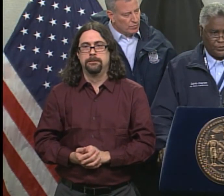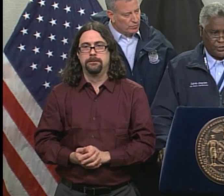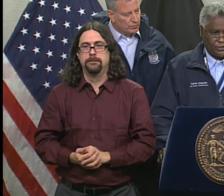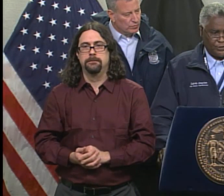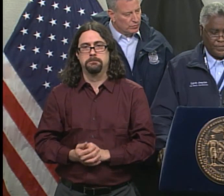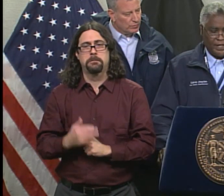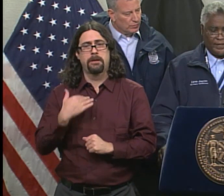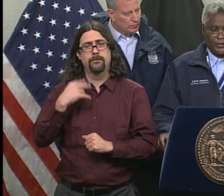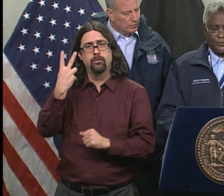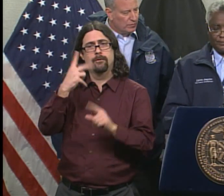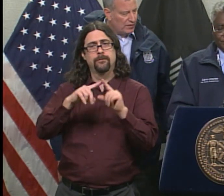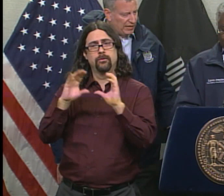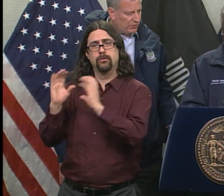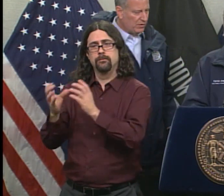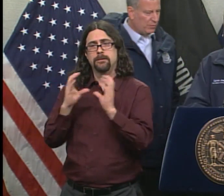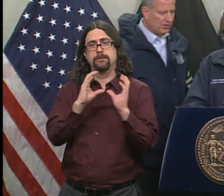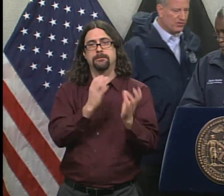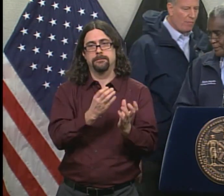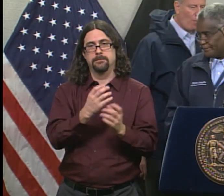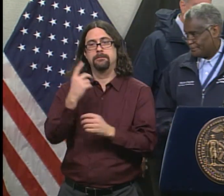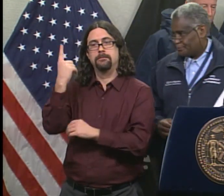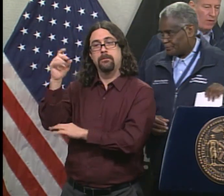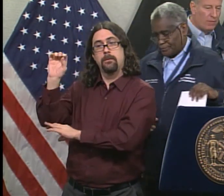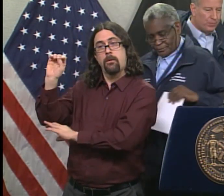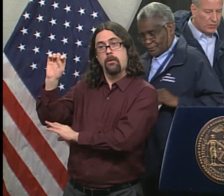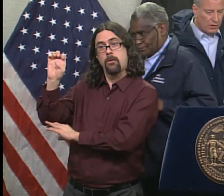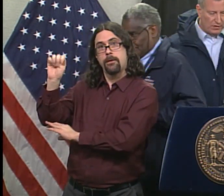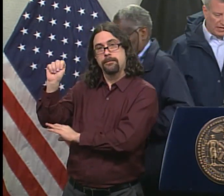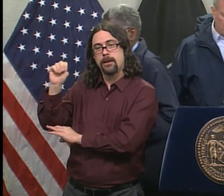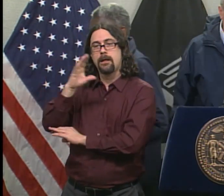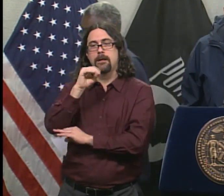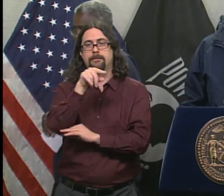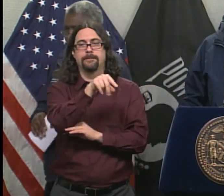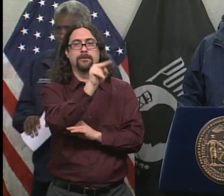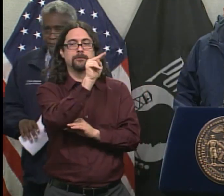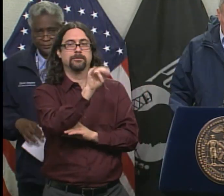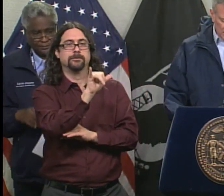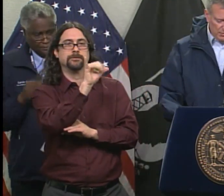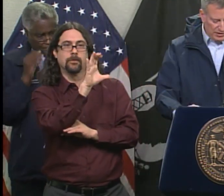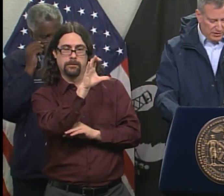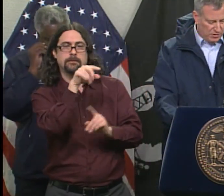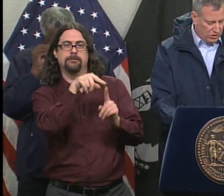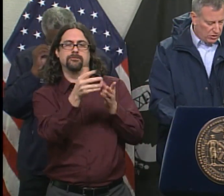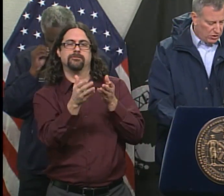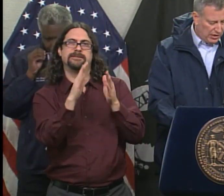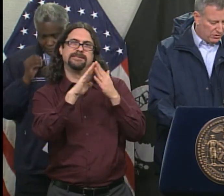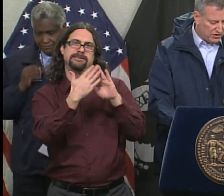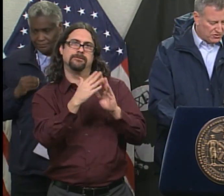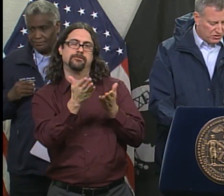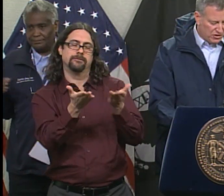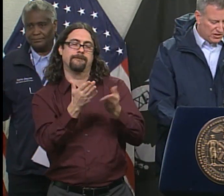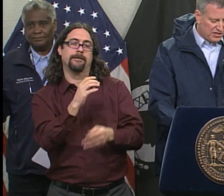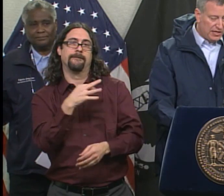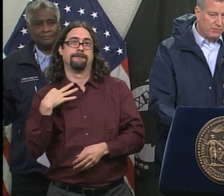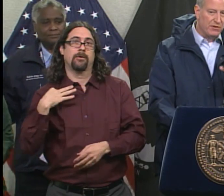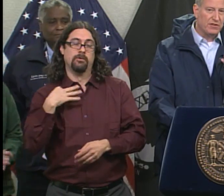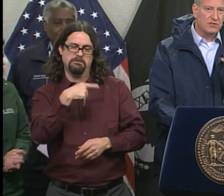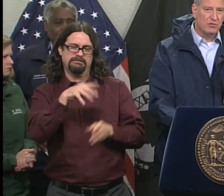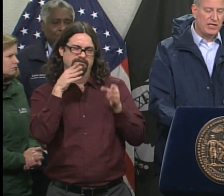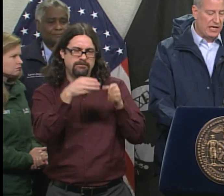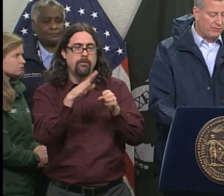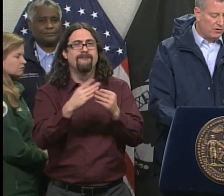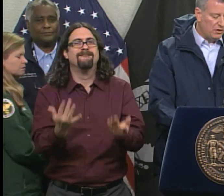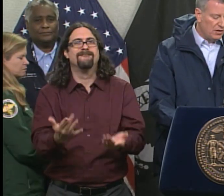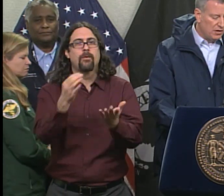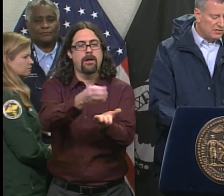there to assist you. Thank you. Thank you very much. Now, the woman of the hour, and again, commend her and her extraordinary team for this